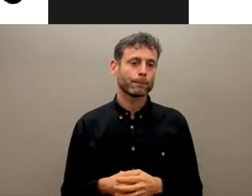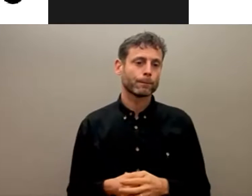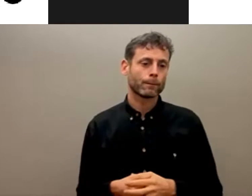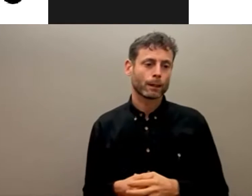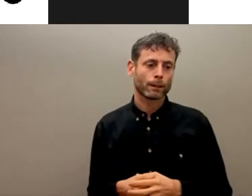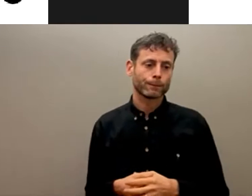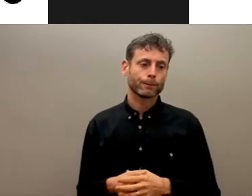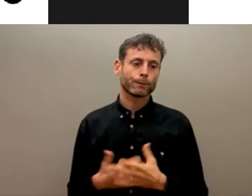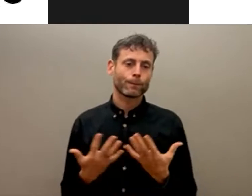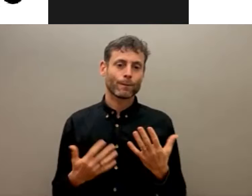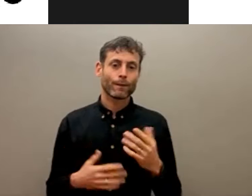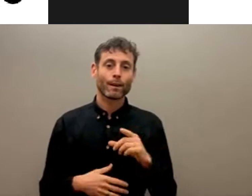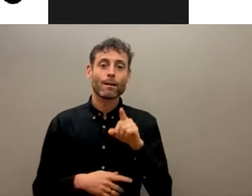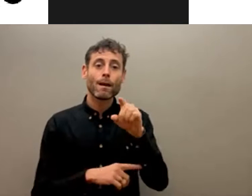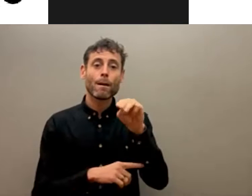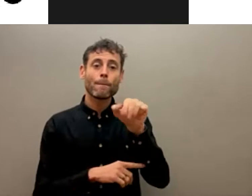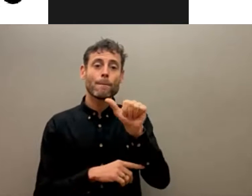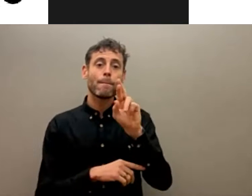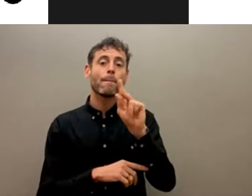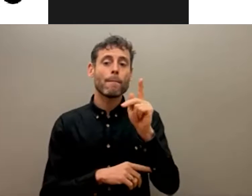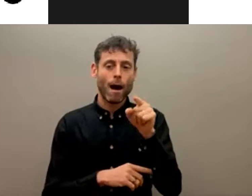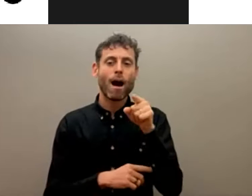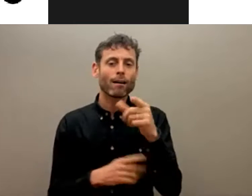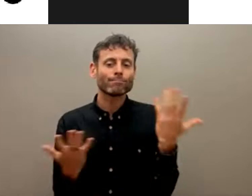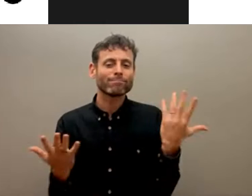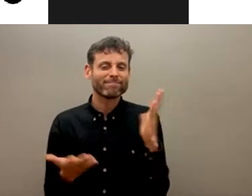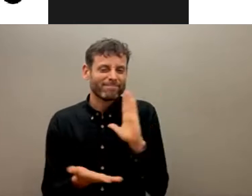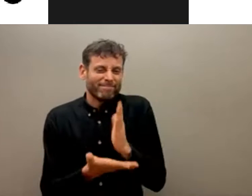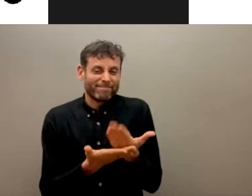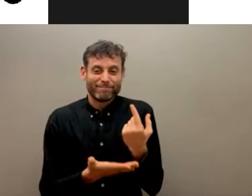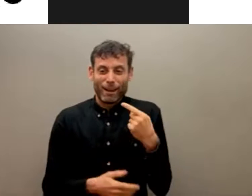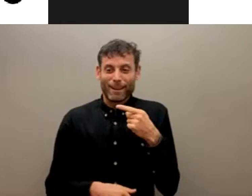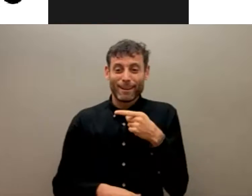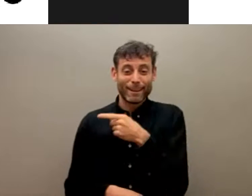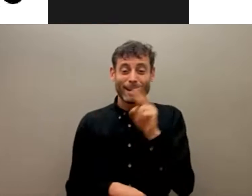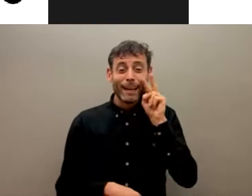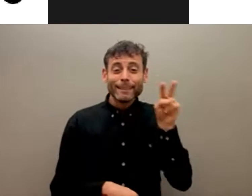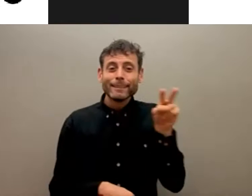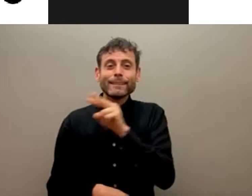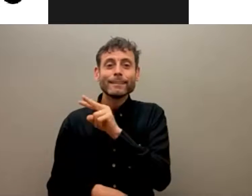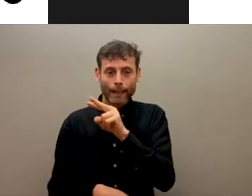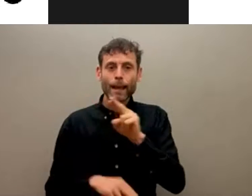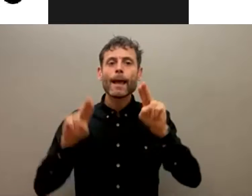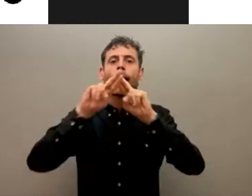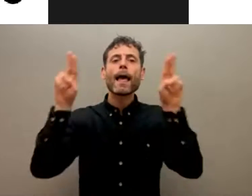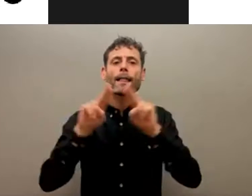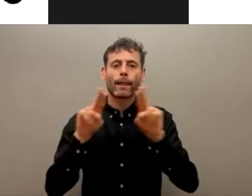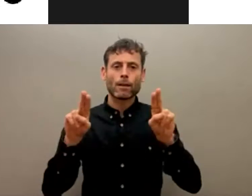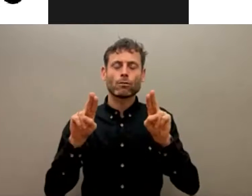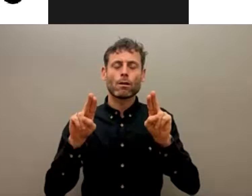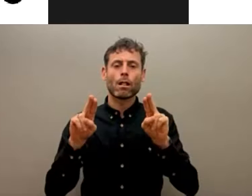your answer is kind of borne out by research internationally, by the International Forum Network and the International Network